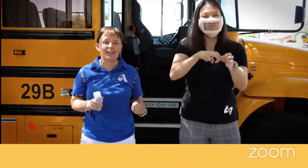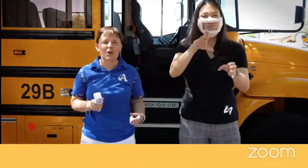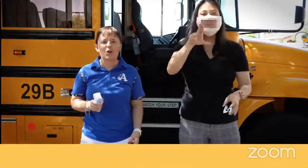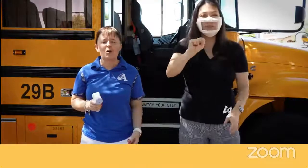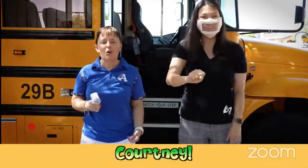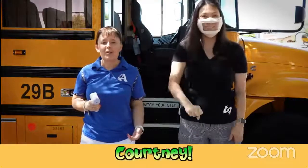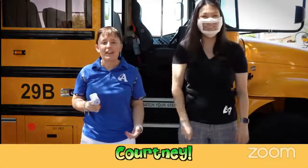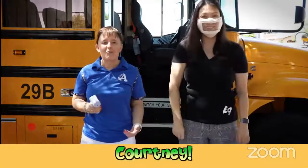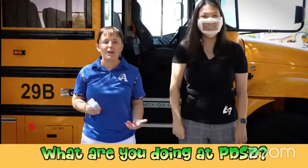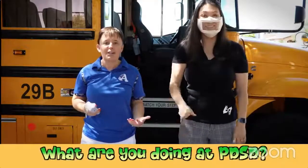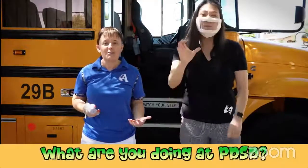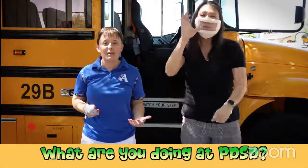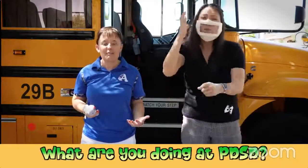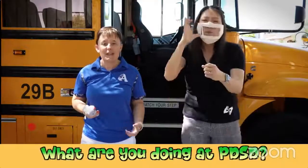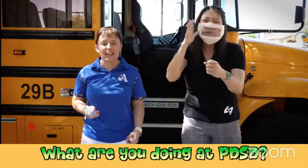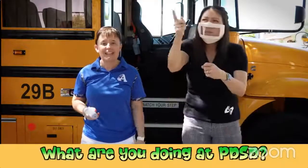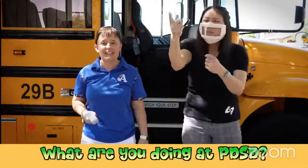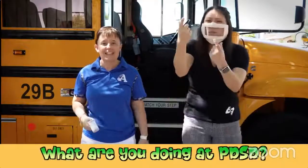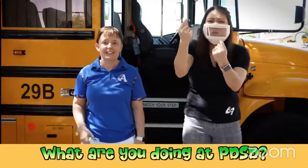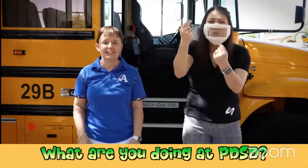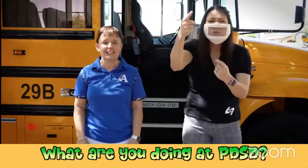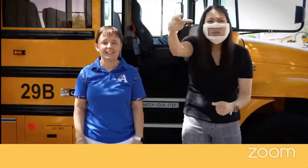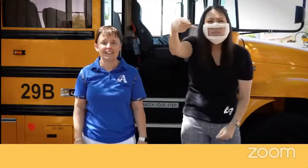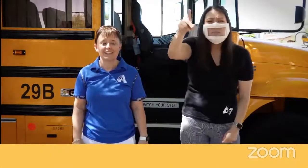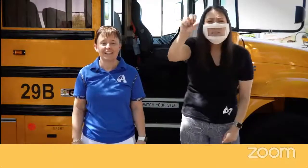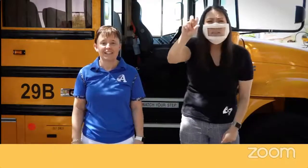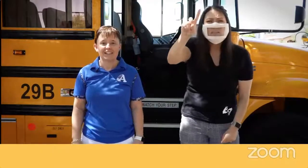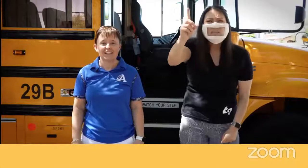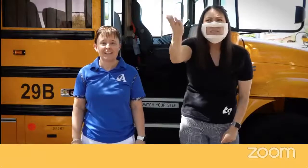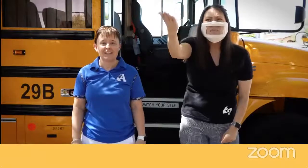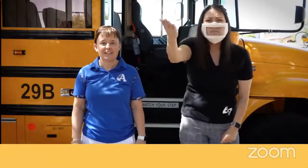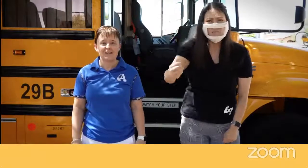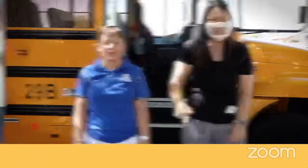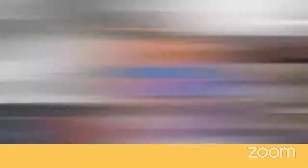bus. Courtney, what are you doing at PDSD?